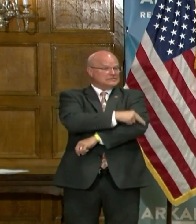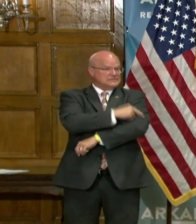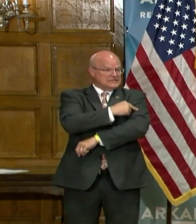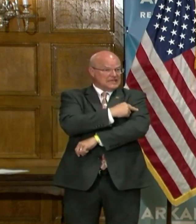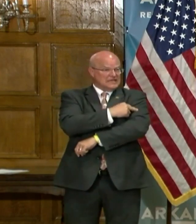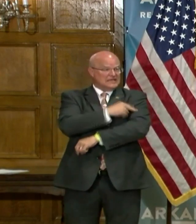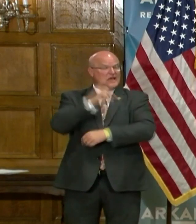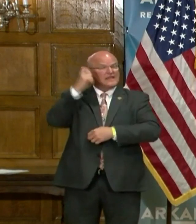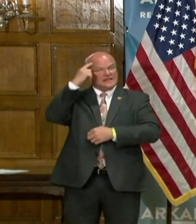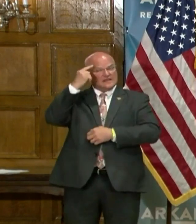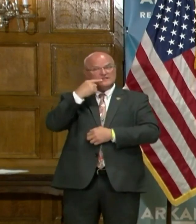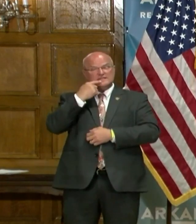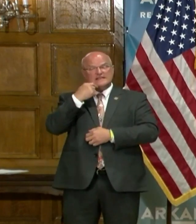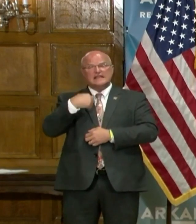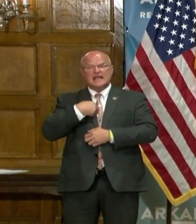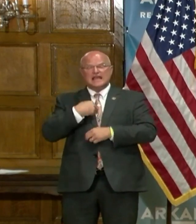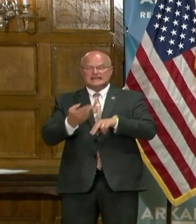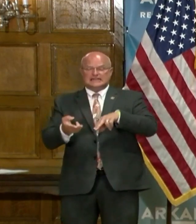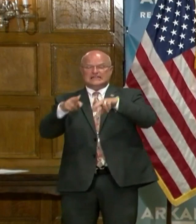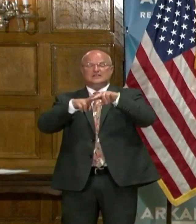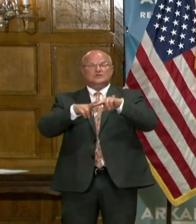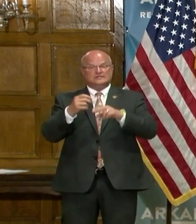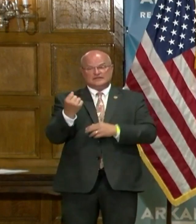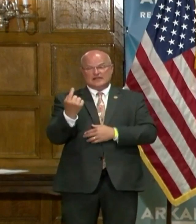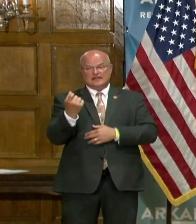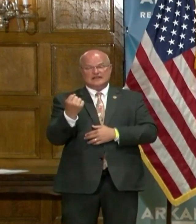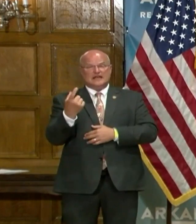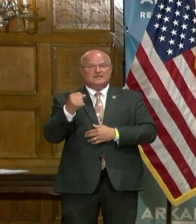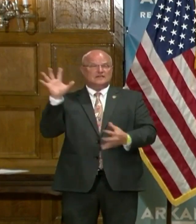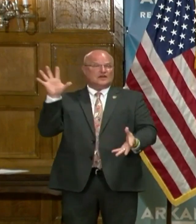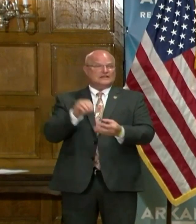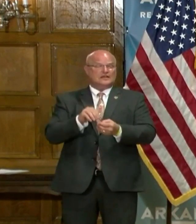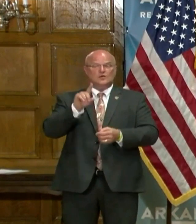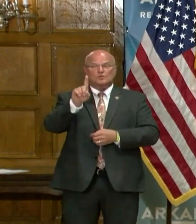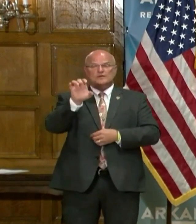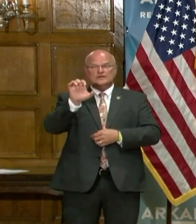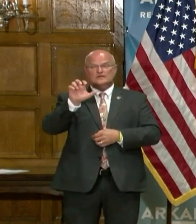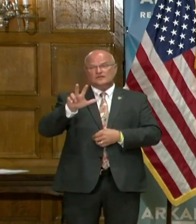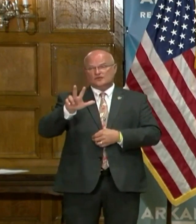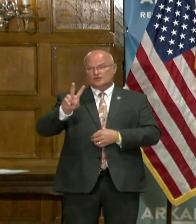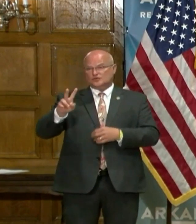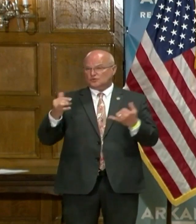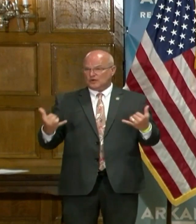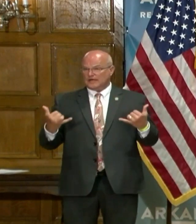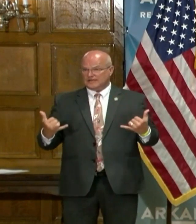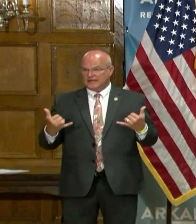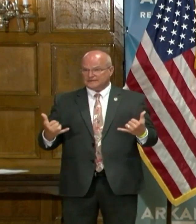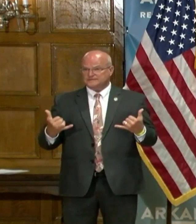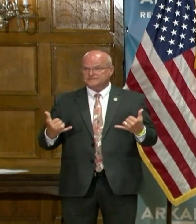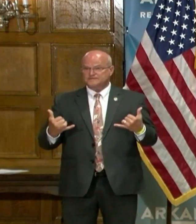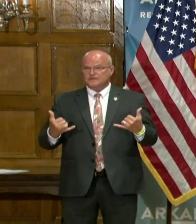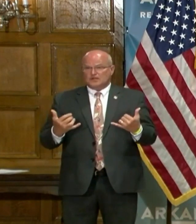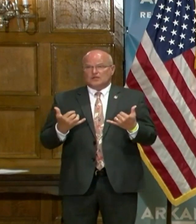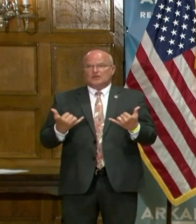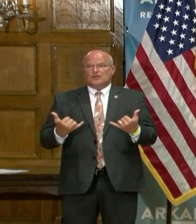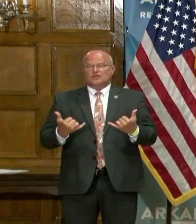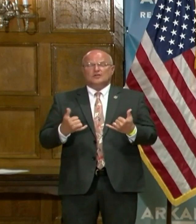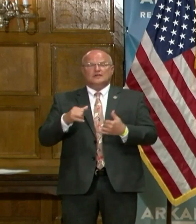hospitalizations, the Governor's already mentioned, we had a net increase of 11, so we're at 132. We have